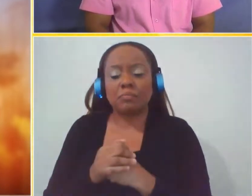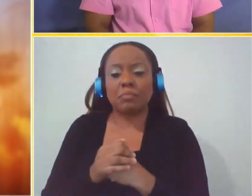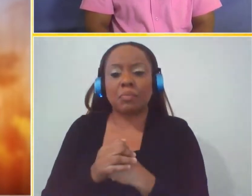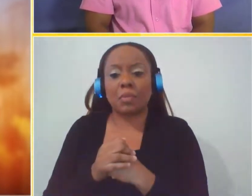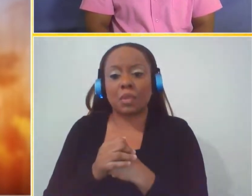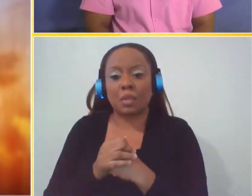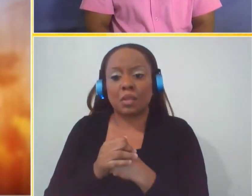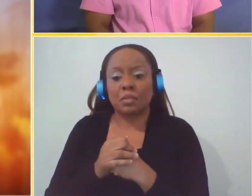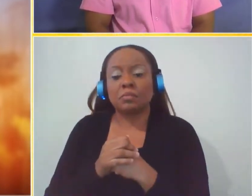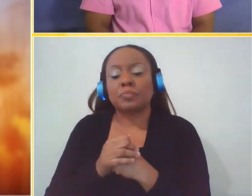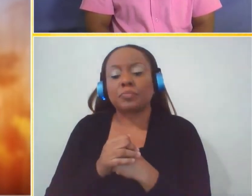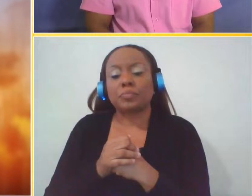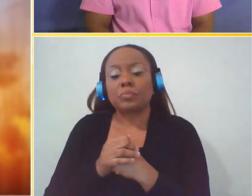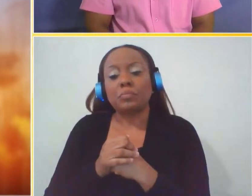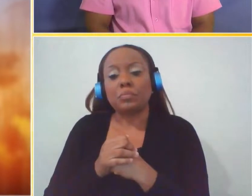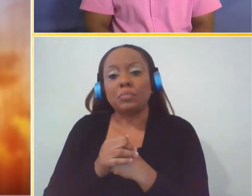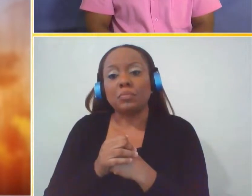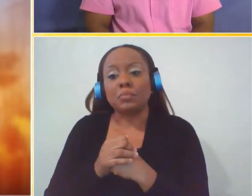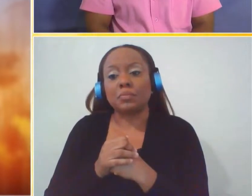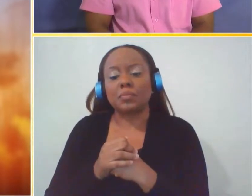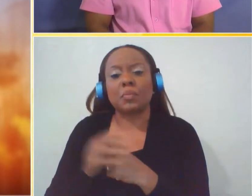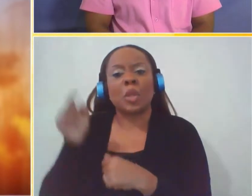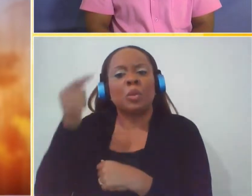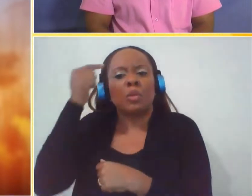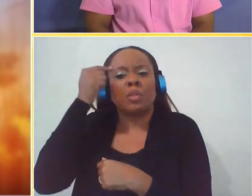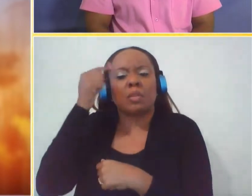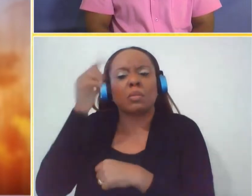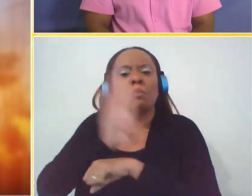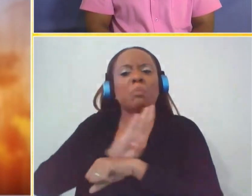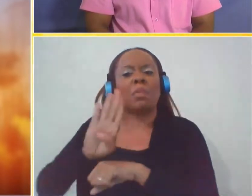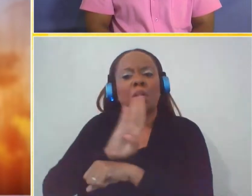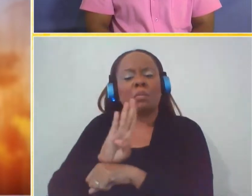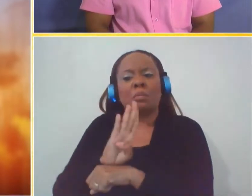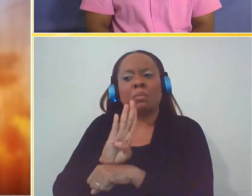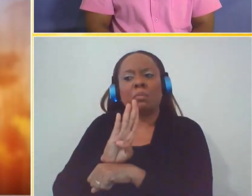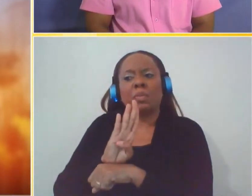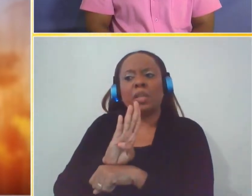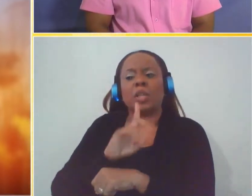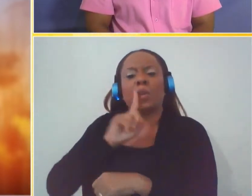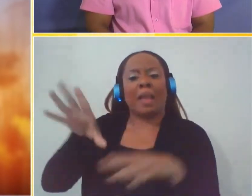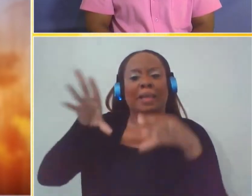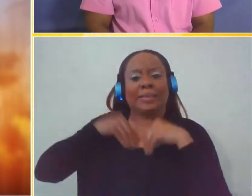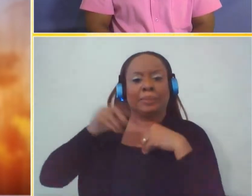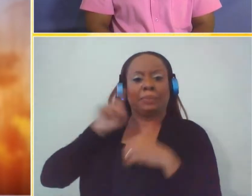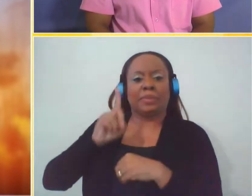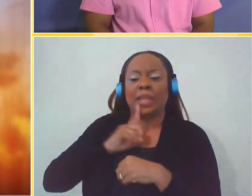inclusive Barbados has been to people like you who are deaf.